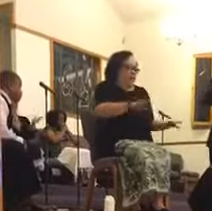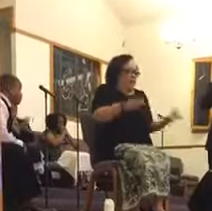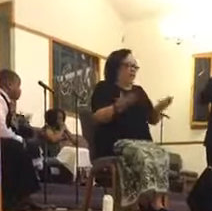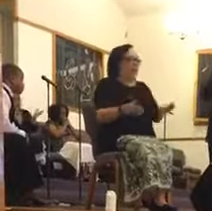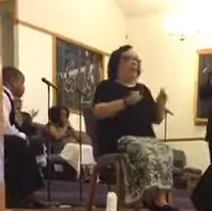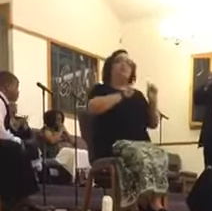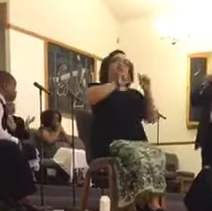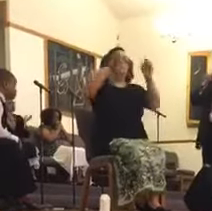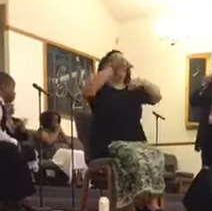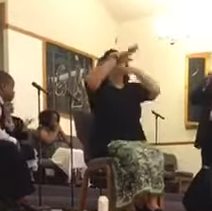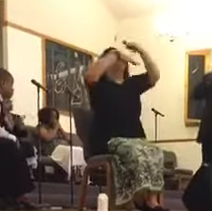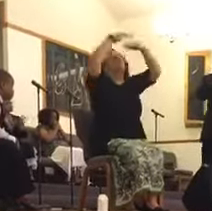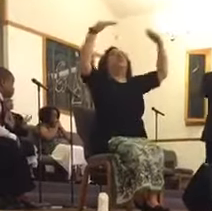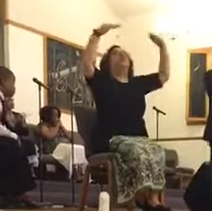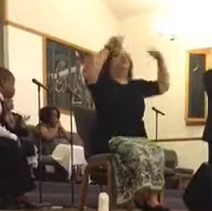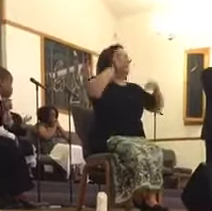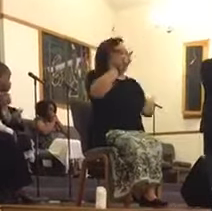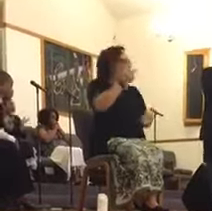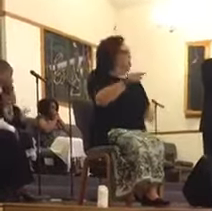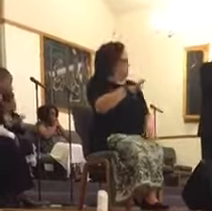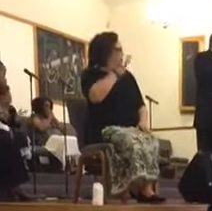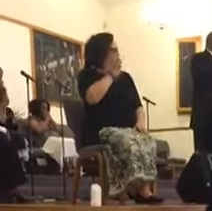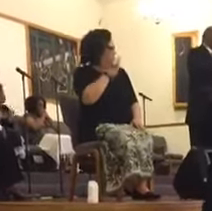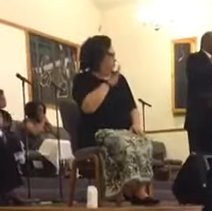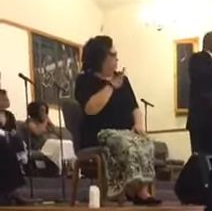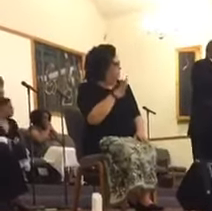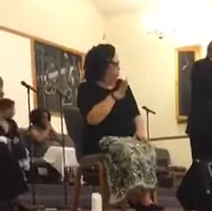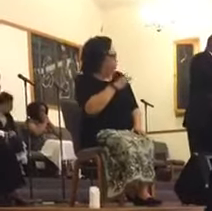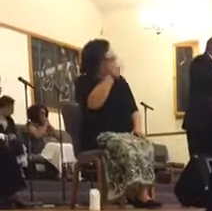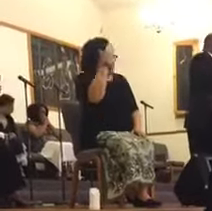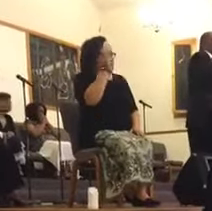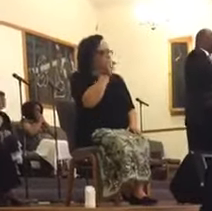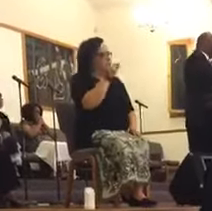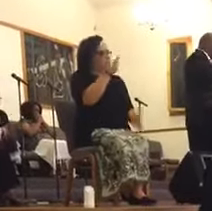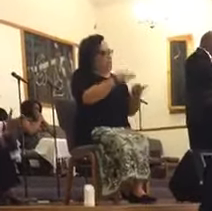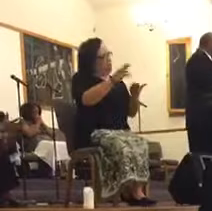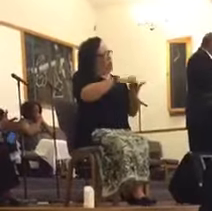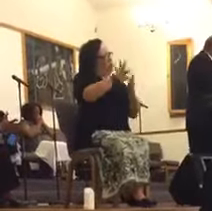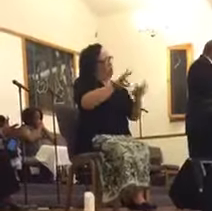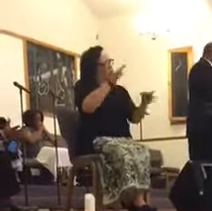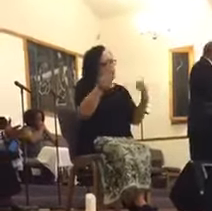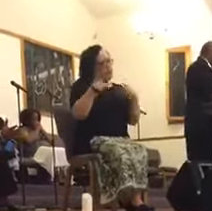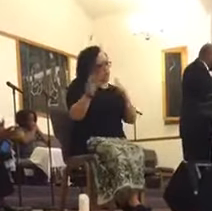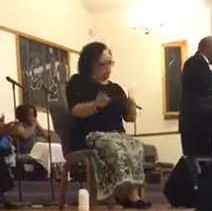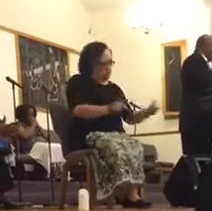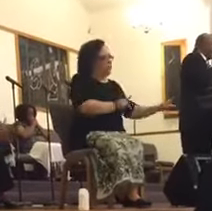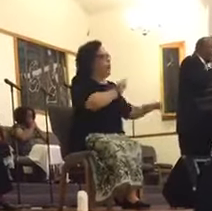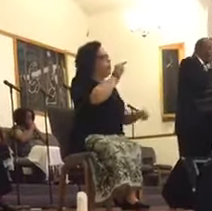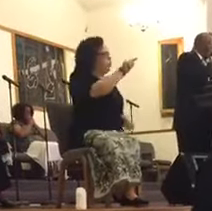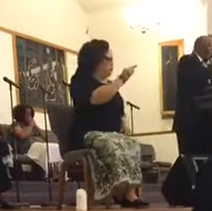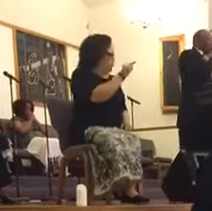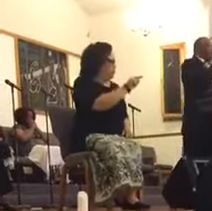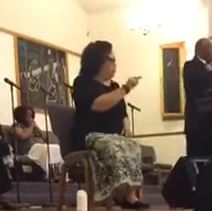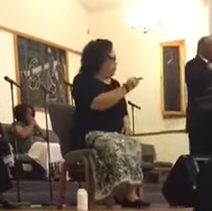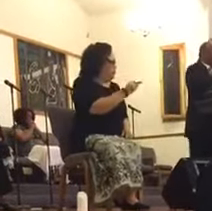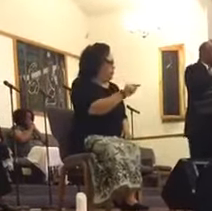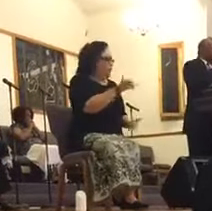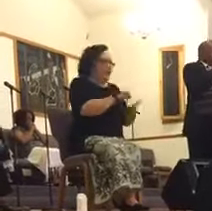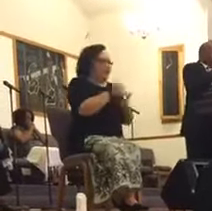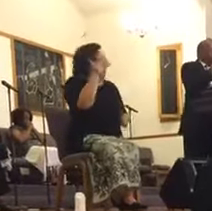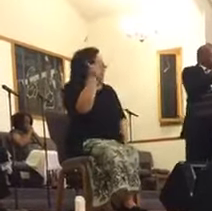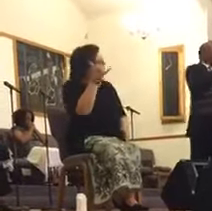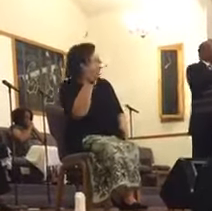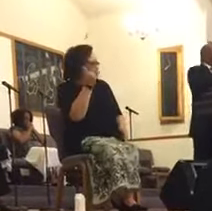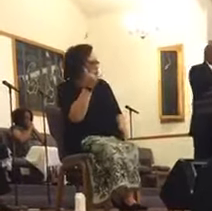some trials and tribulations in your life, you can keep on keeping on because the Holy Ghost has prepared you. That's why